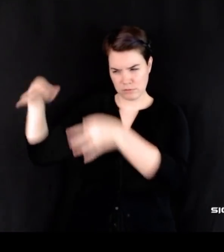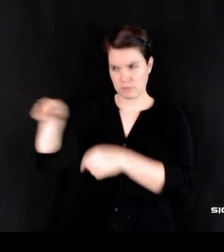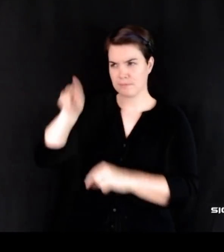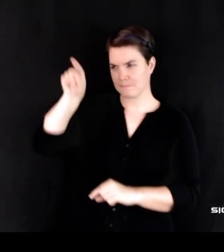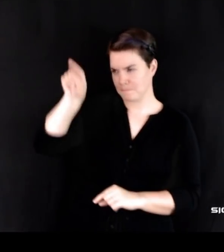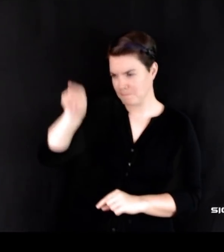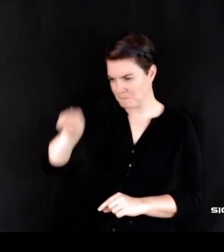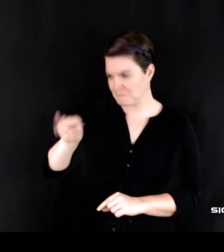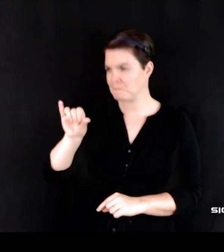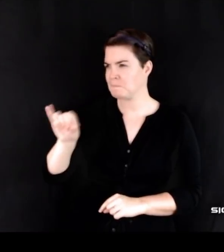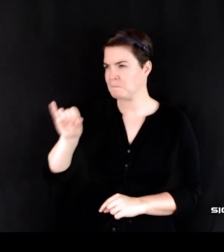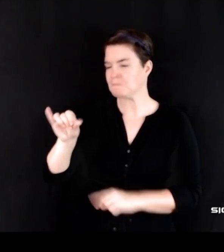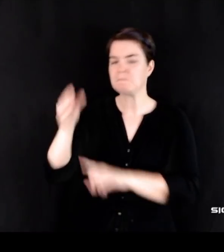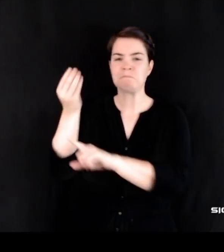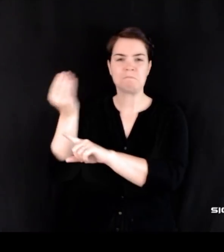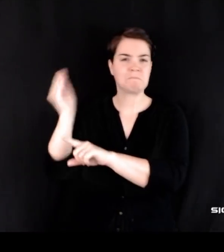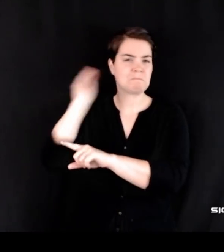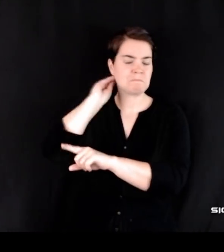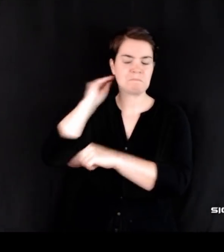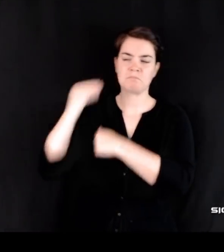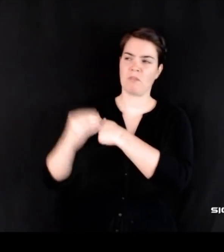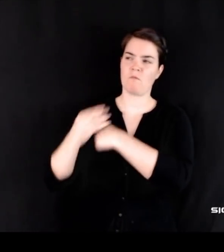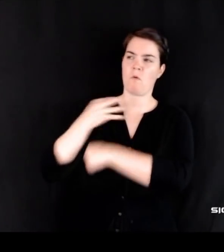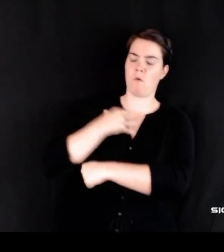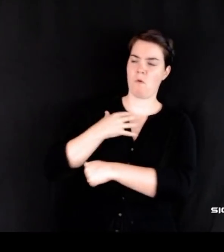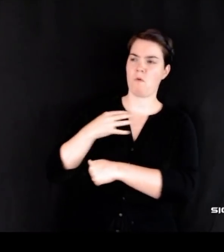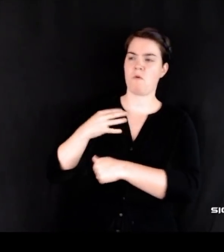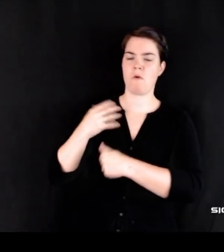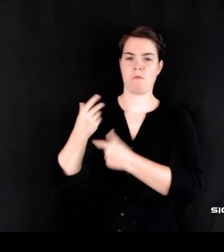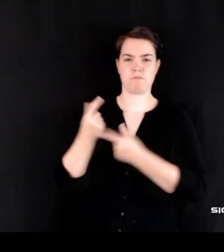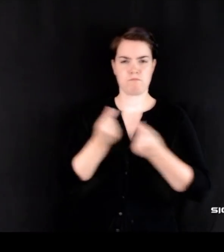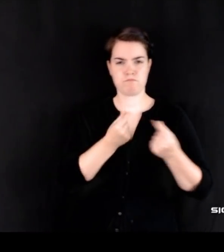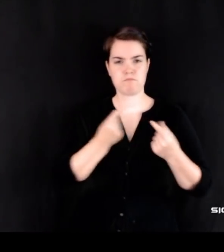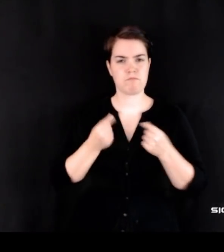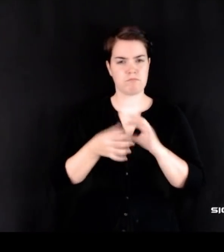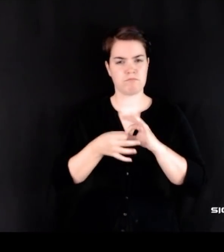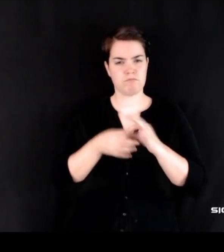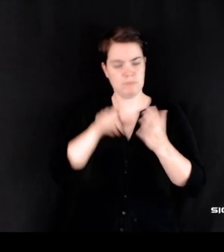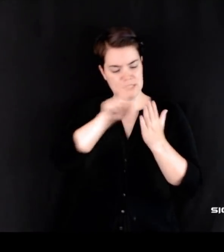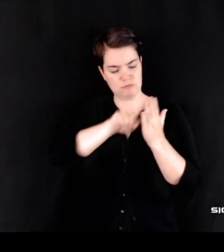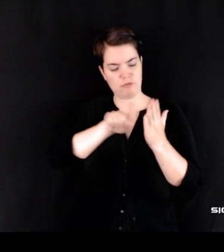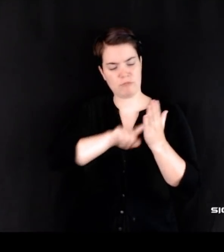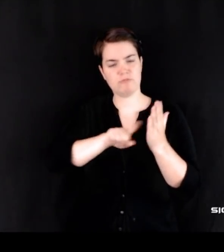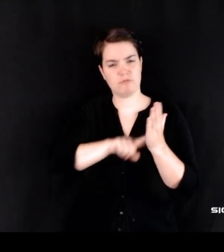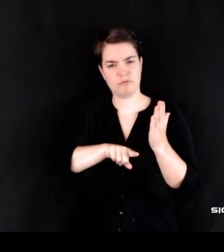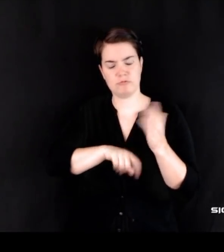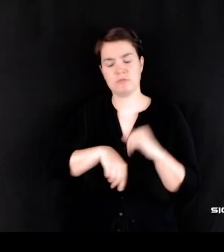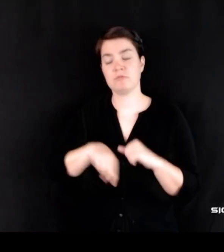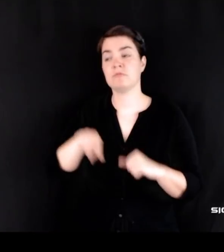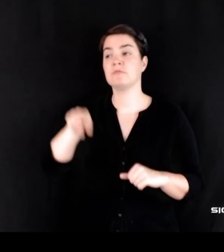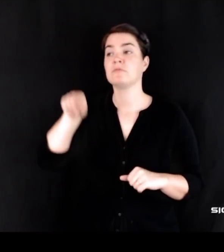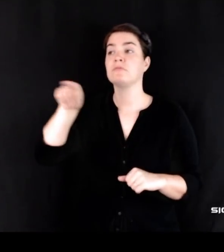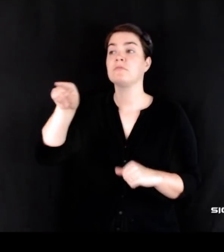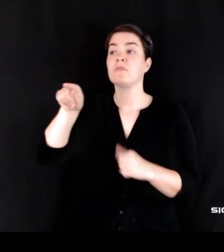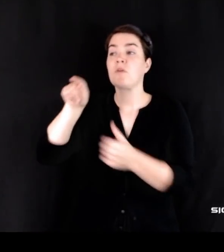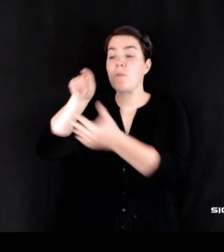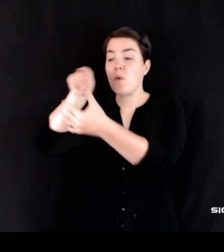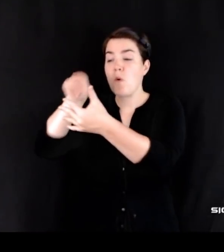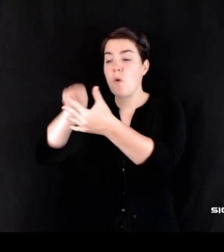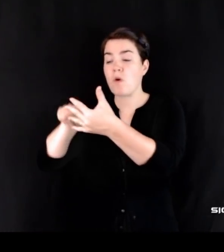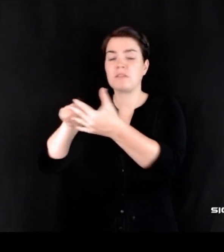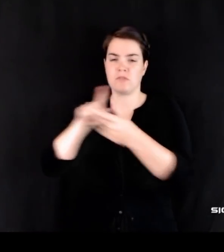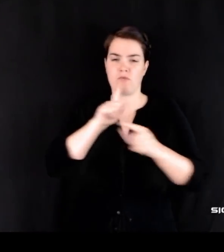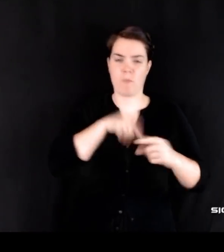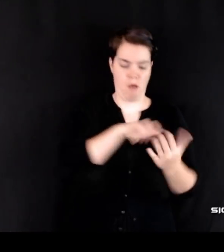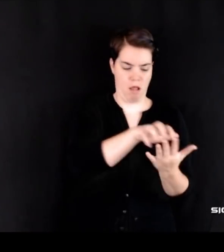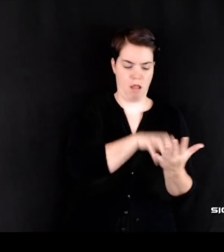points that further informed our handling of the obstruction investigation. Those points are summarized in our